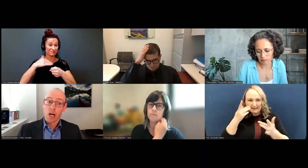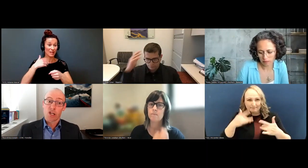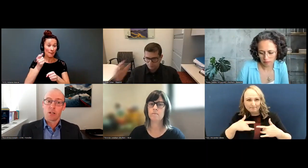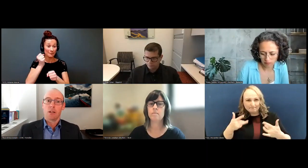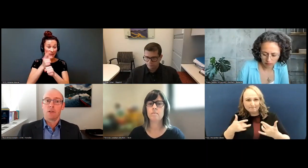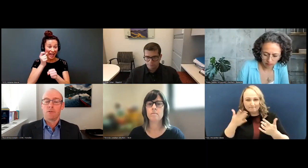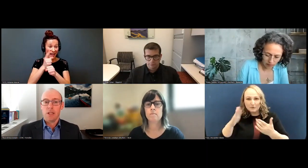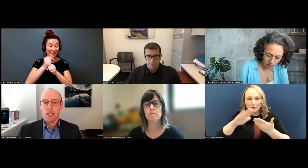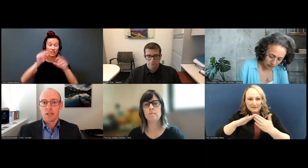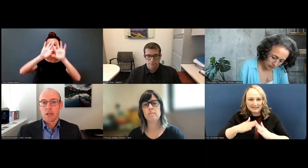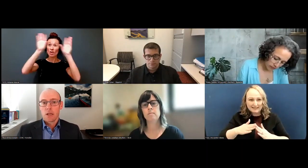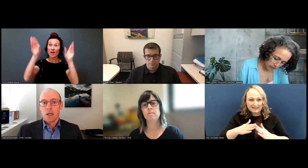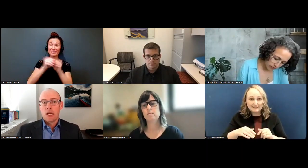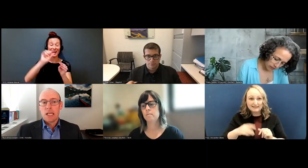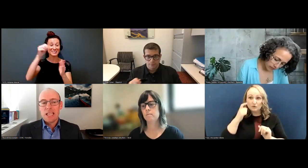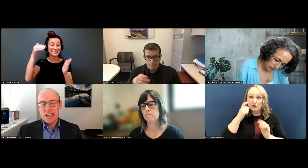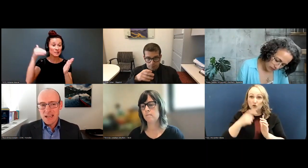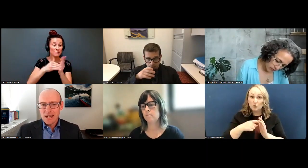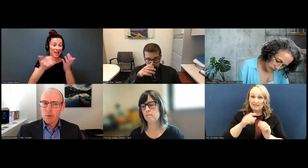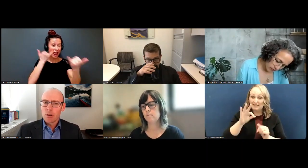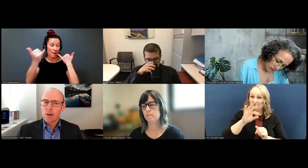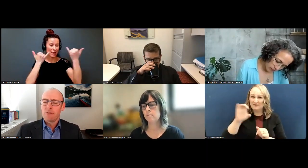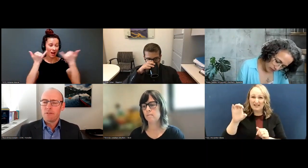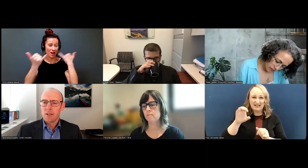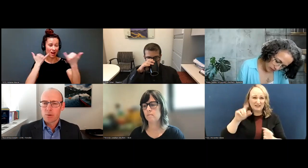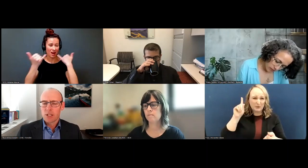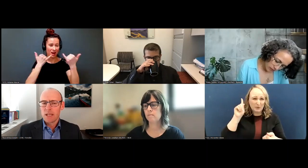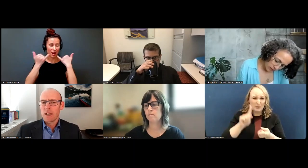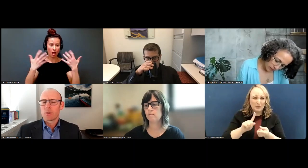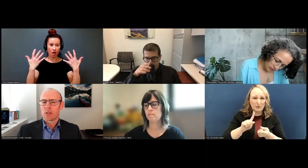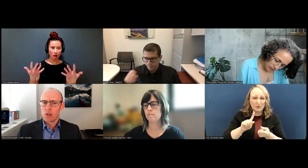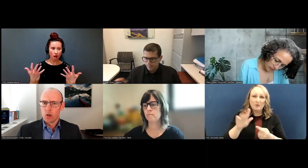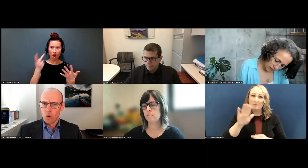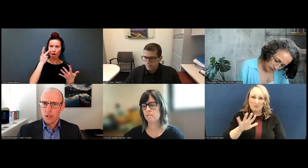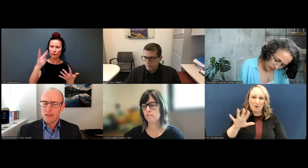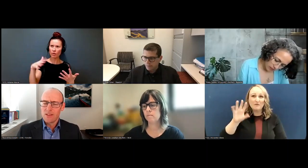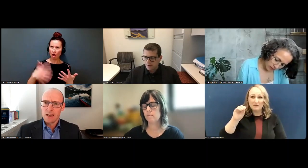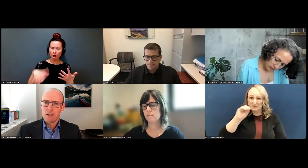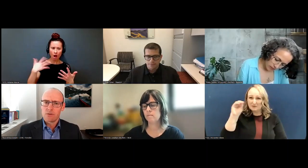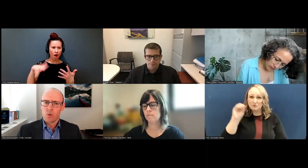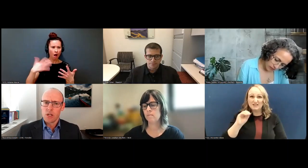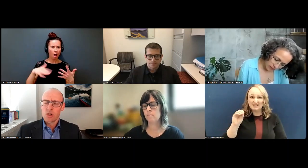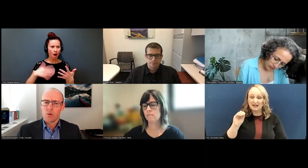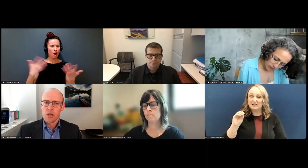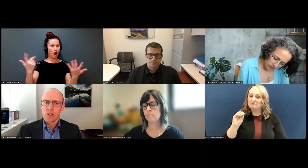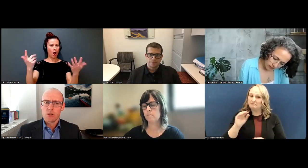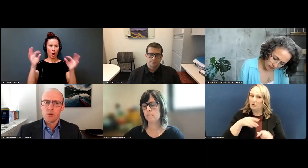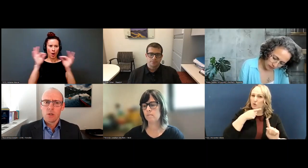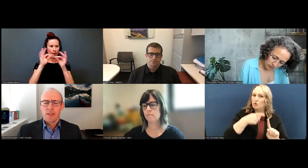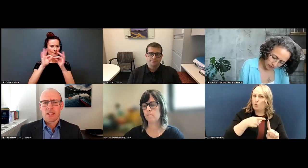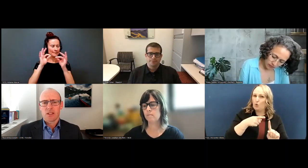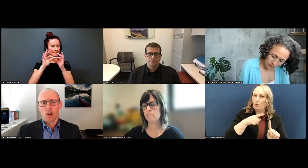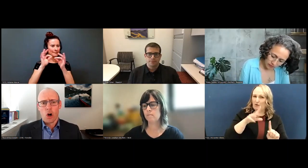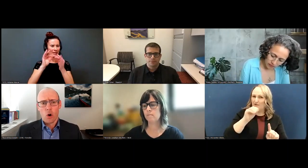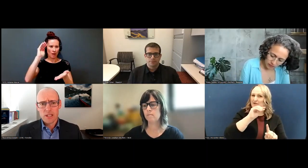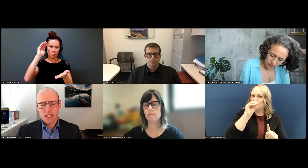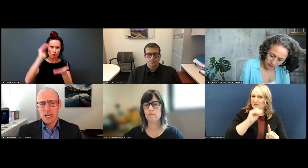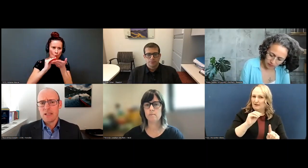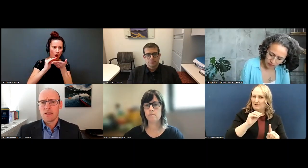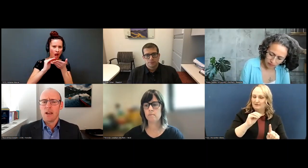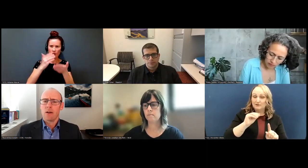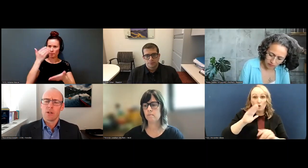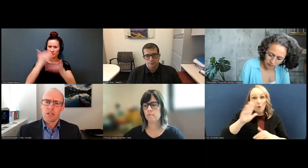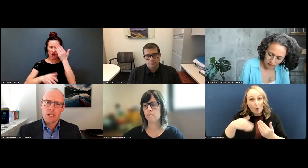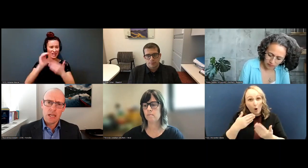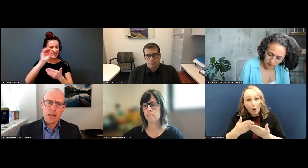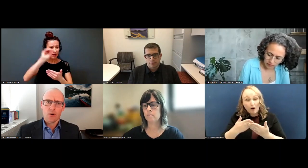massive reduction in fees in the neighborhood of 50%. That was the goal at the end of 2022. That's not always the